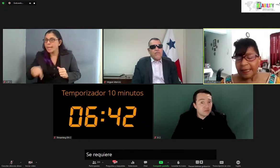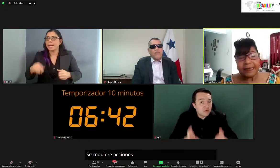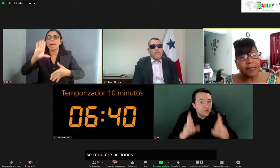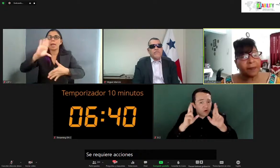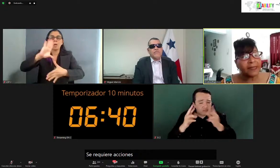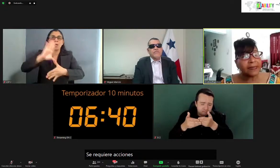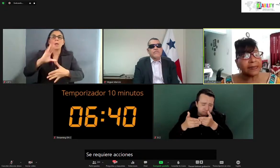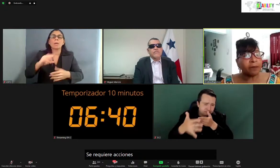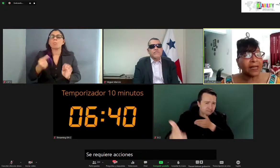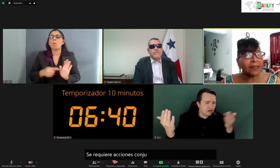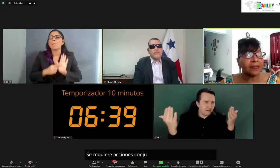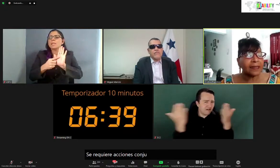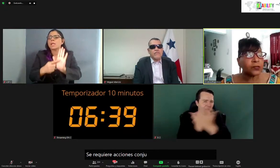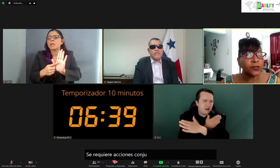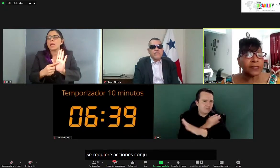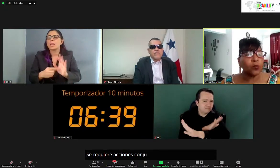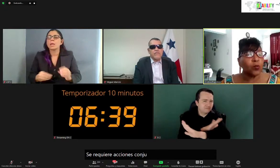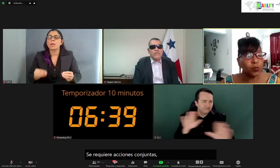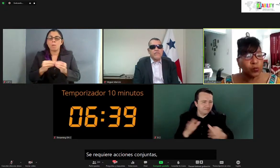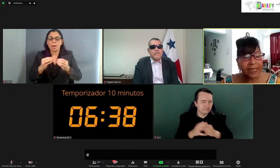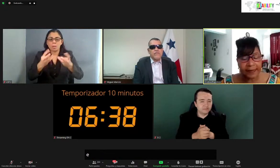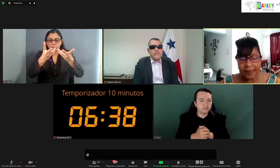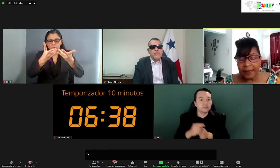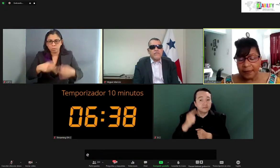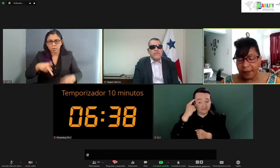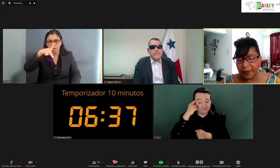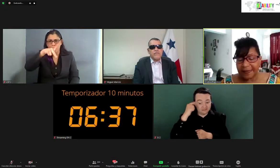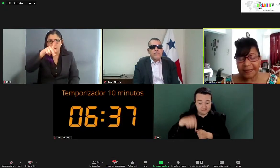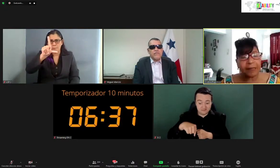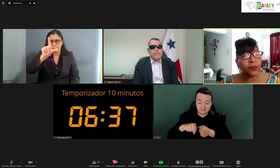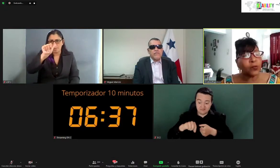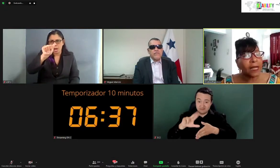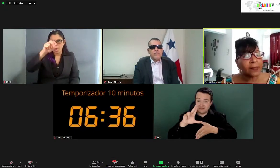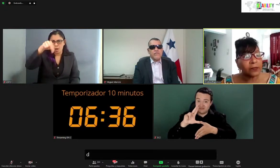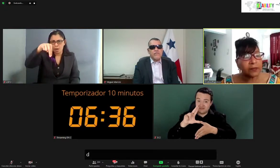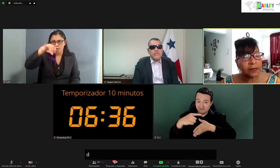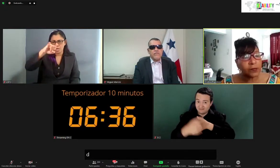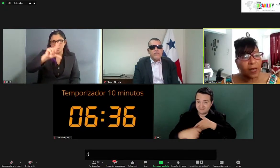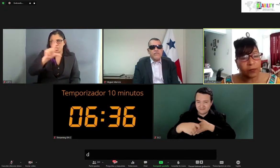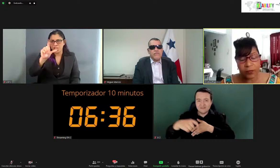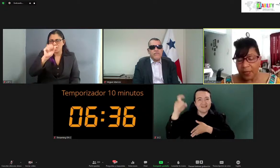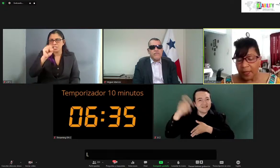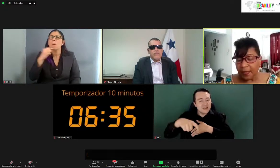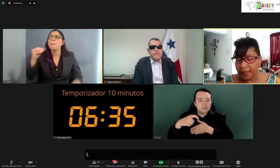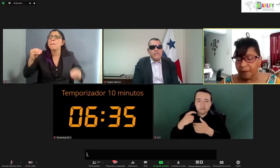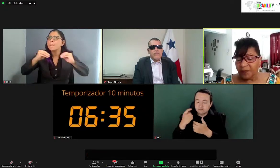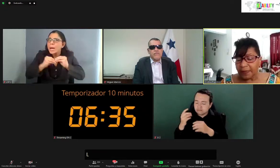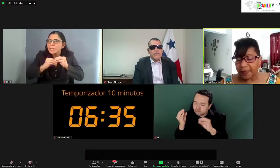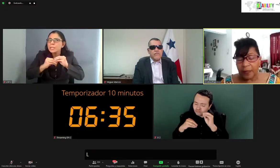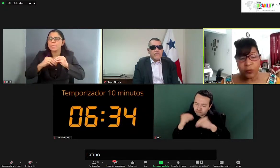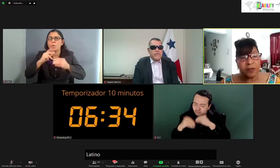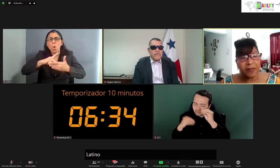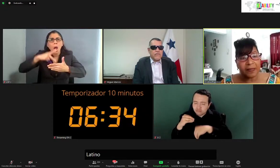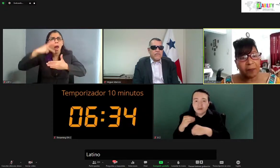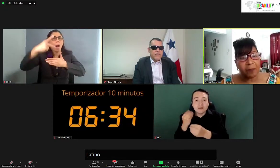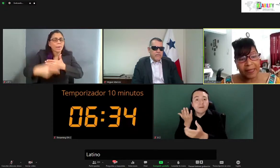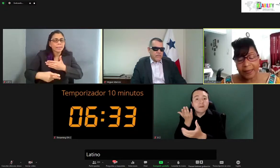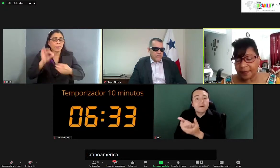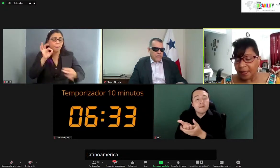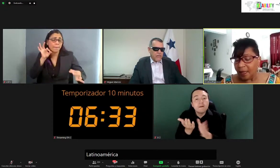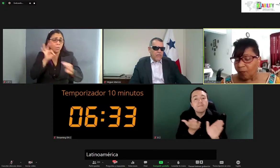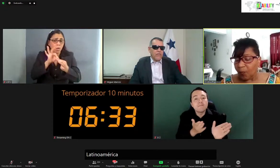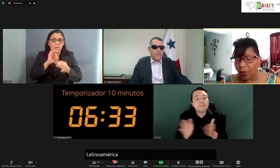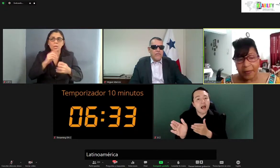and we need to join the actions latin america needs to set could join action plans we need to put together concentrated